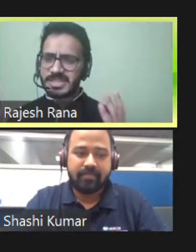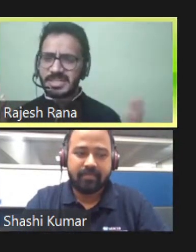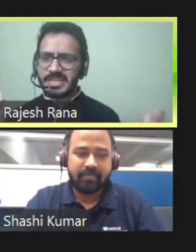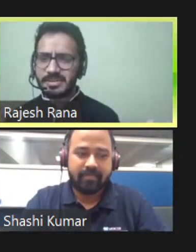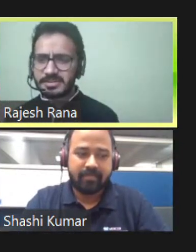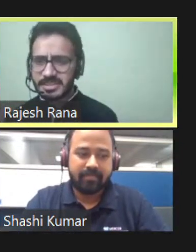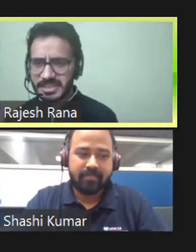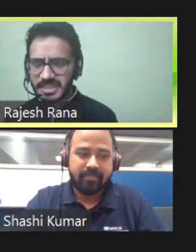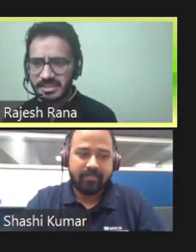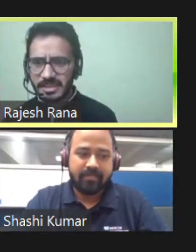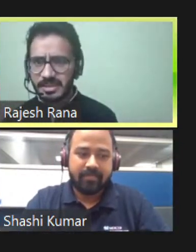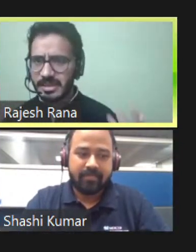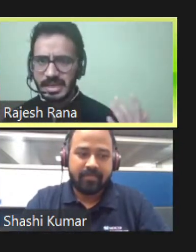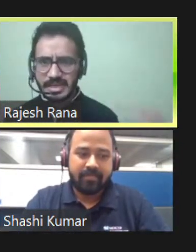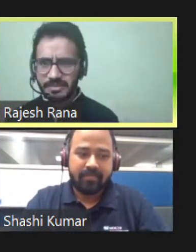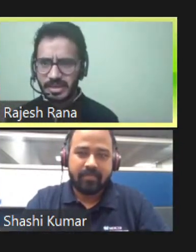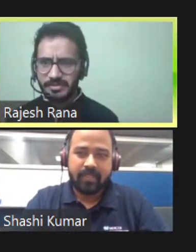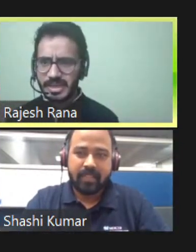from